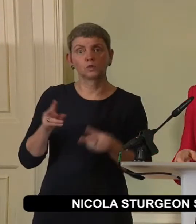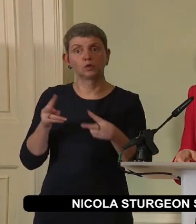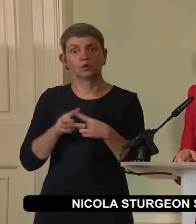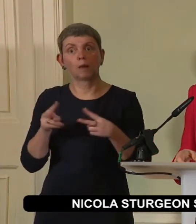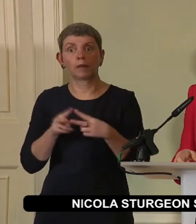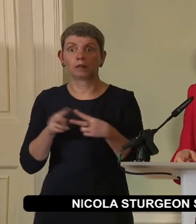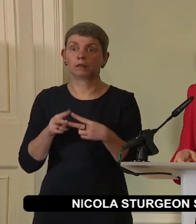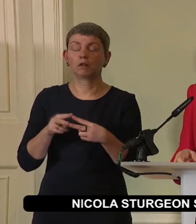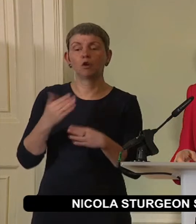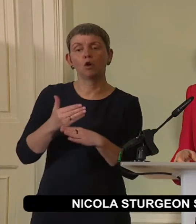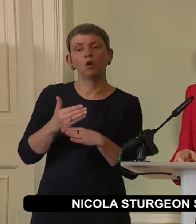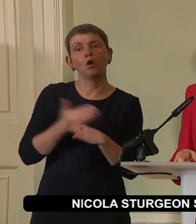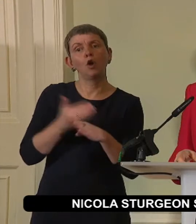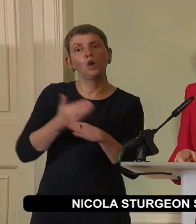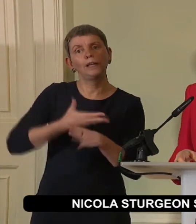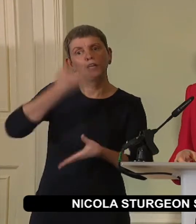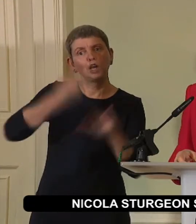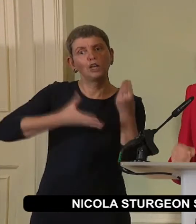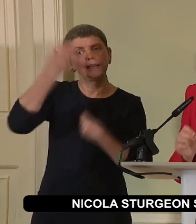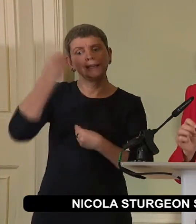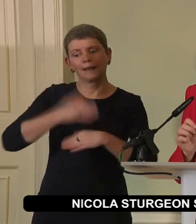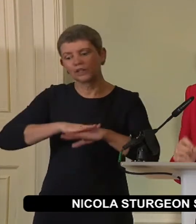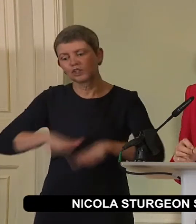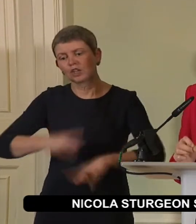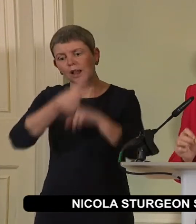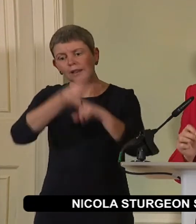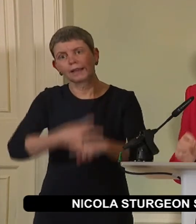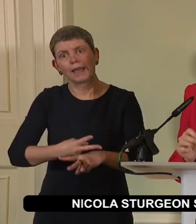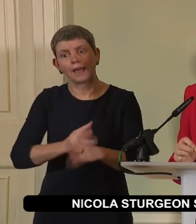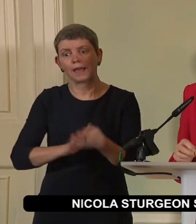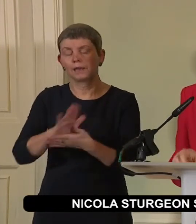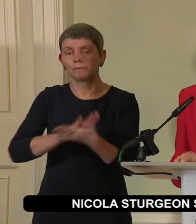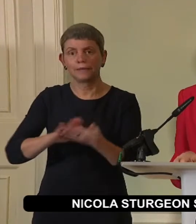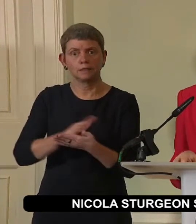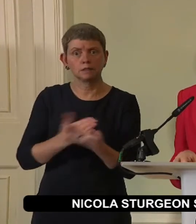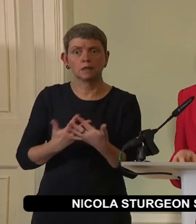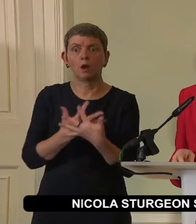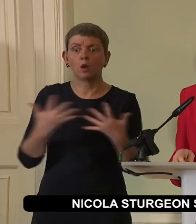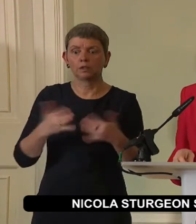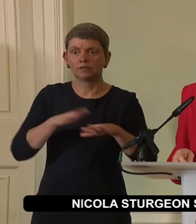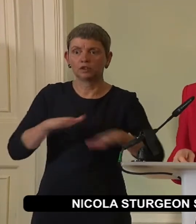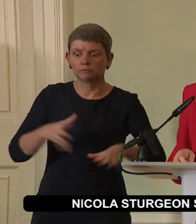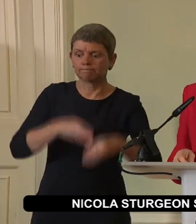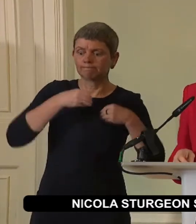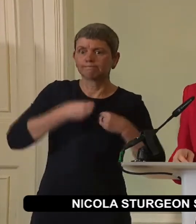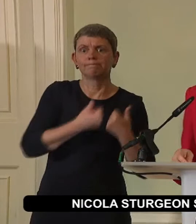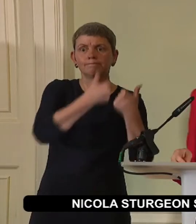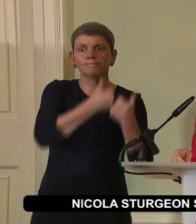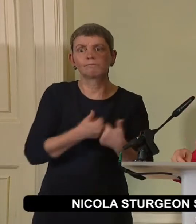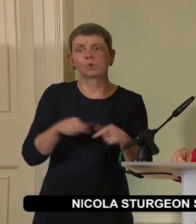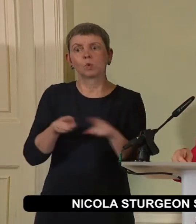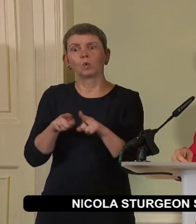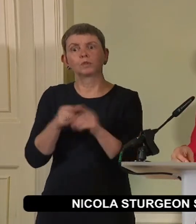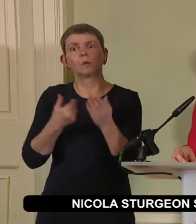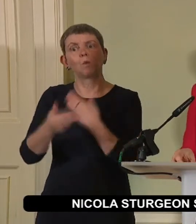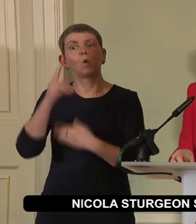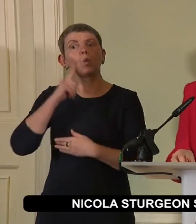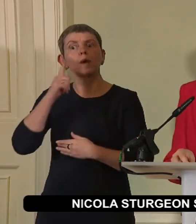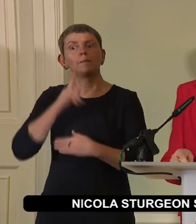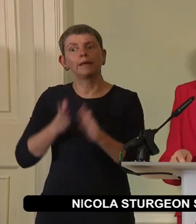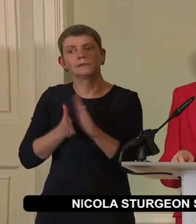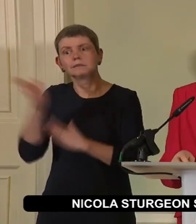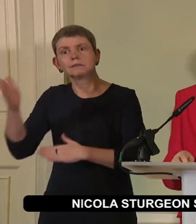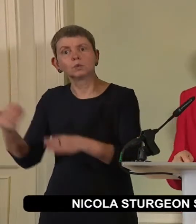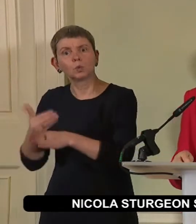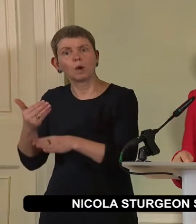transforming opportunities for the youngest children. It's also enabling more women to return to work. The baby box is enshrining